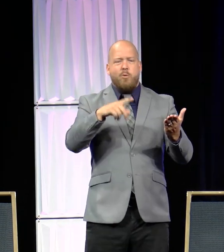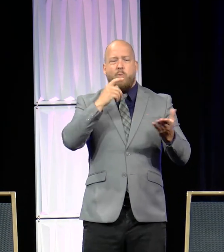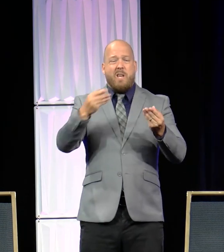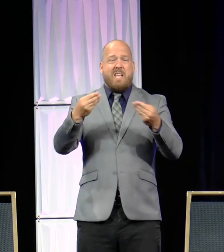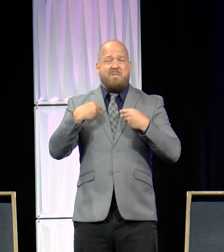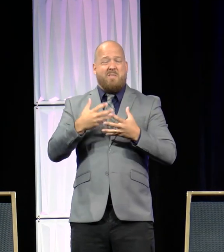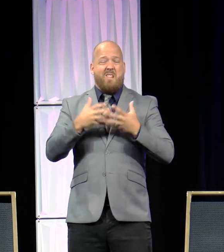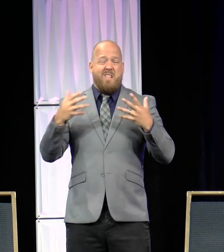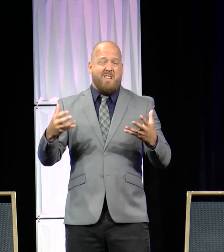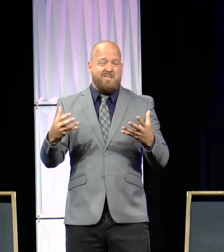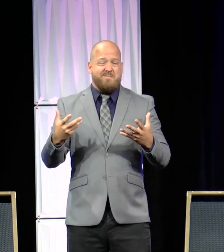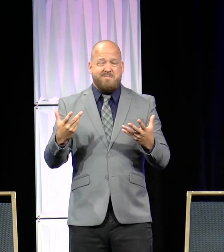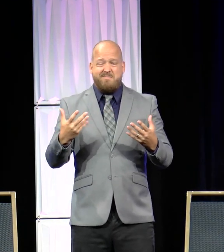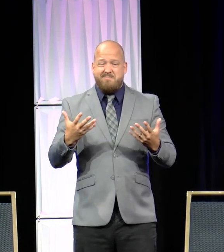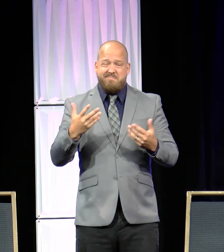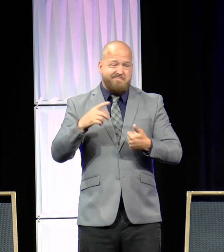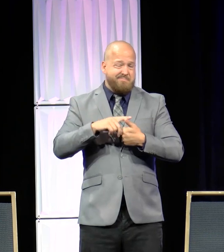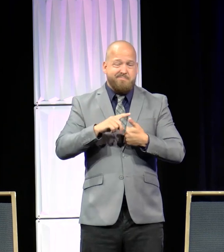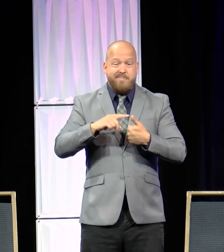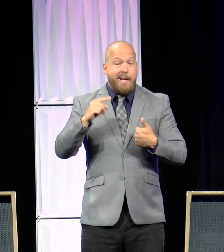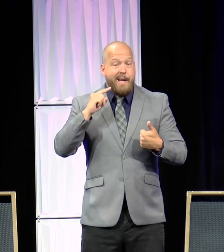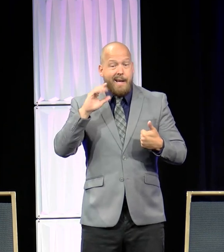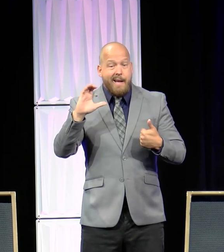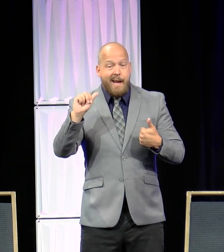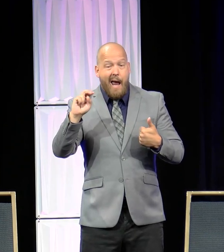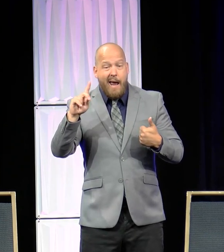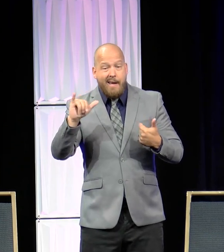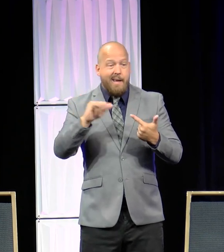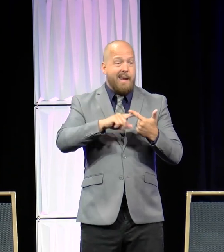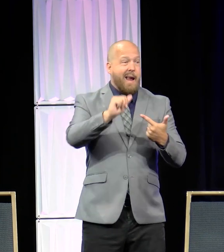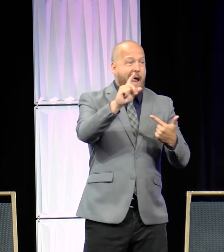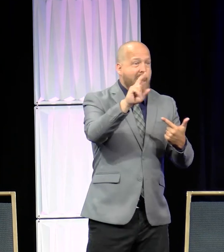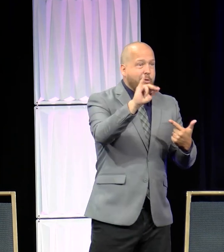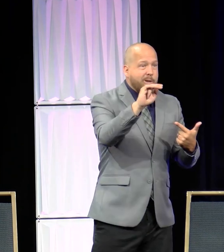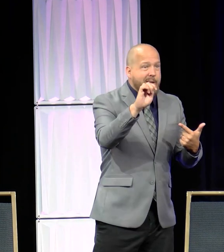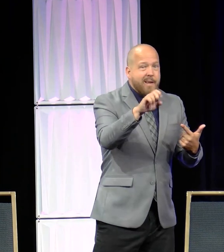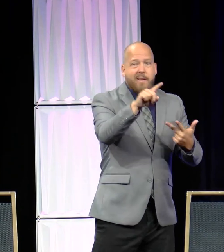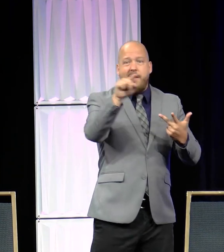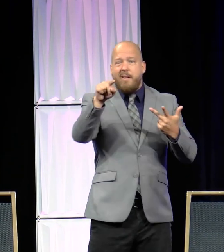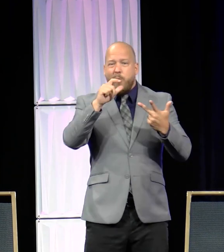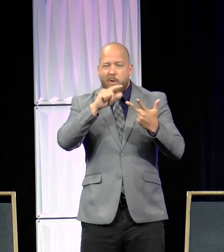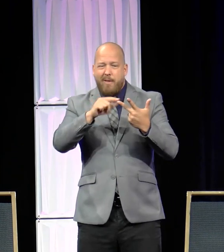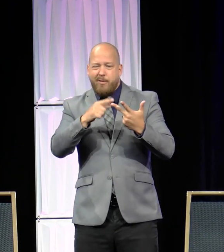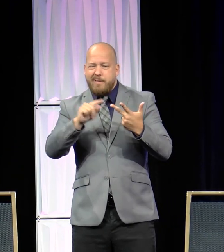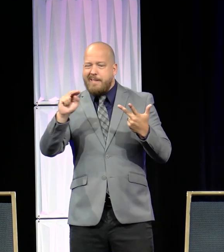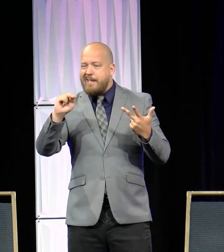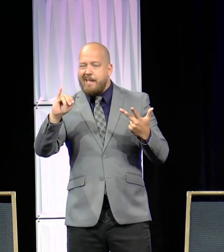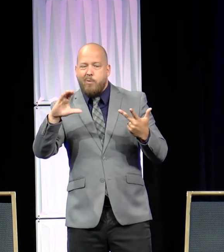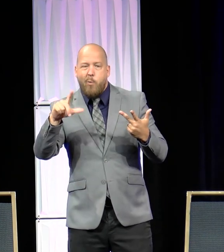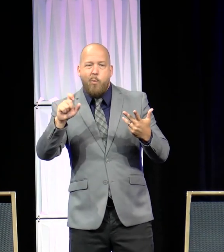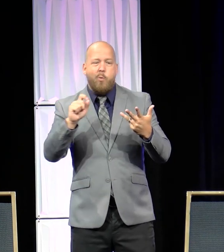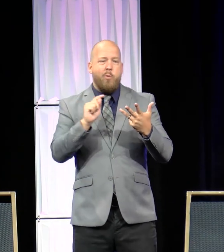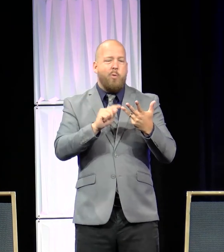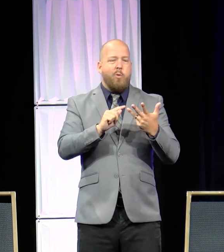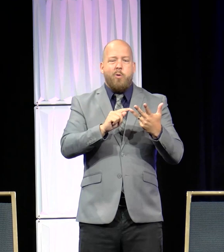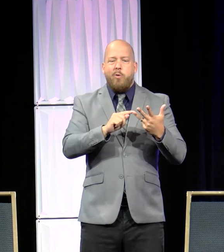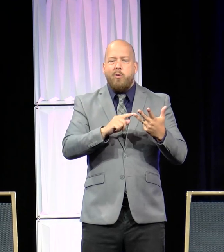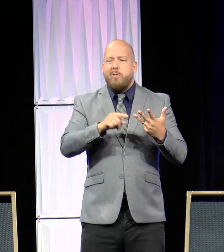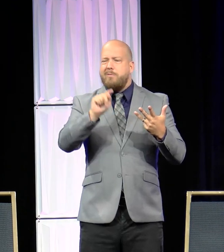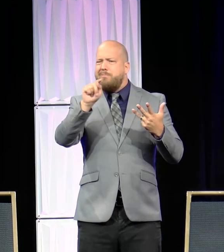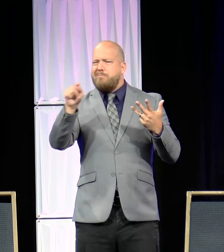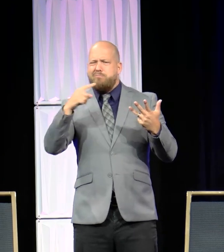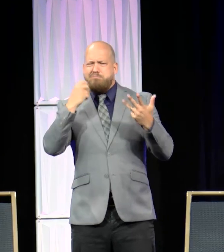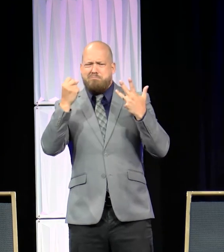Lewis, Adrian Lamar, Nicole Matthews, Nan Stoops. These are just sisters I just been running into and all giving me